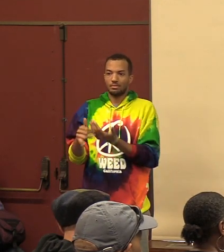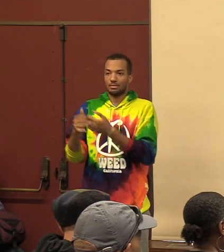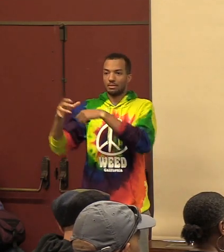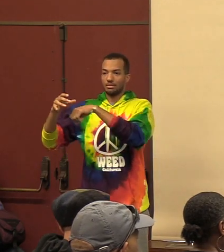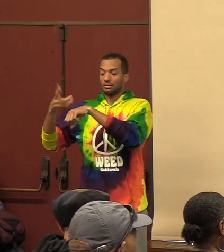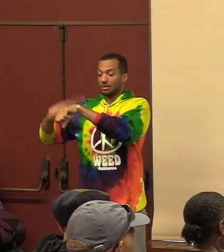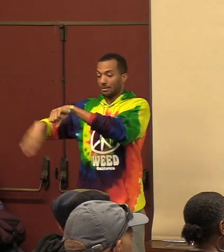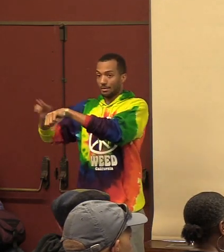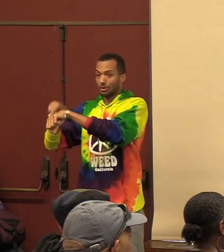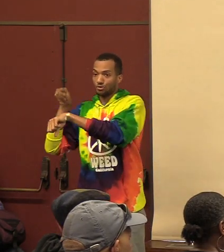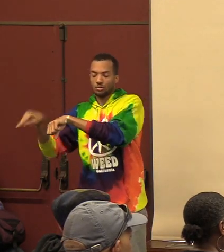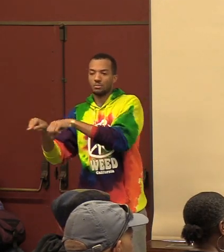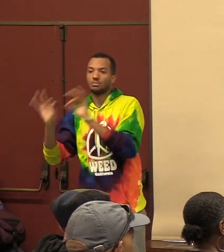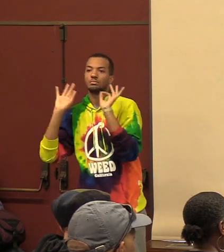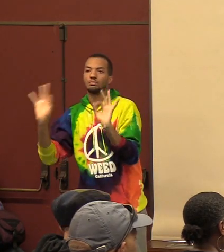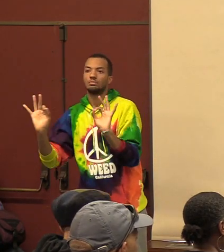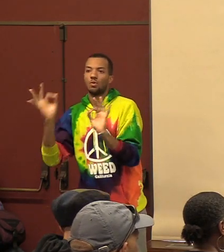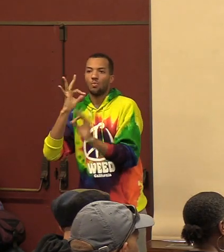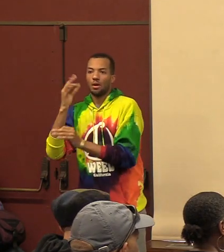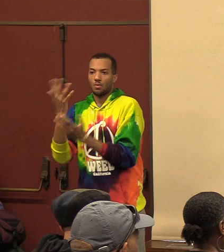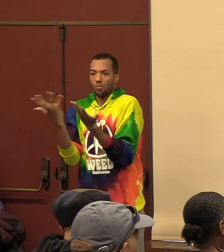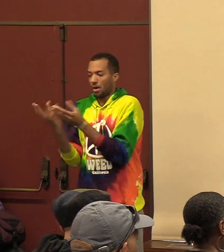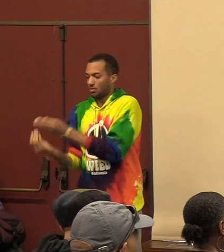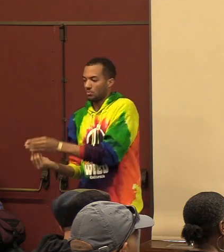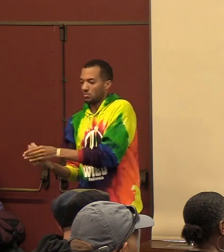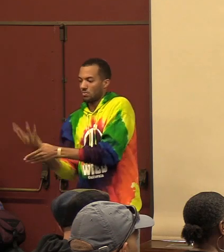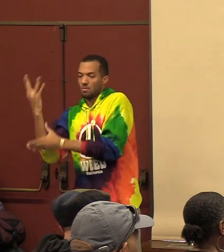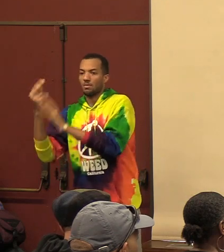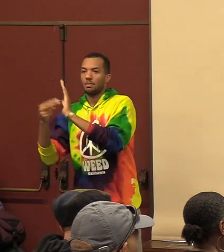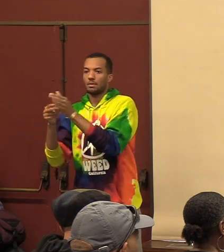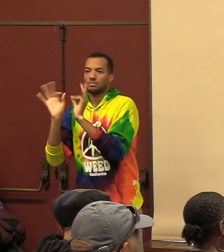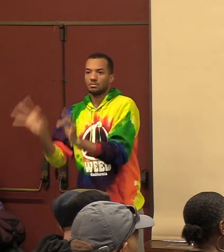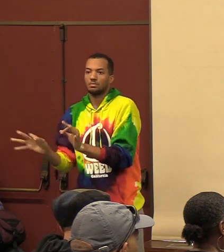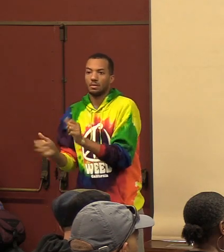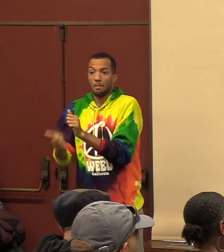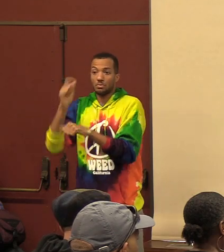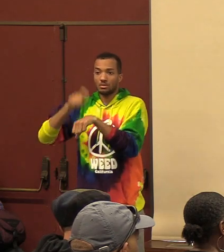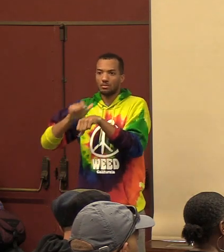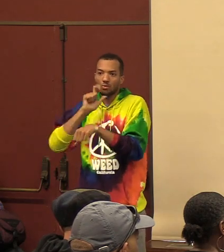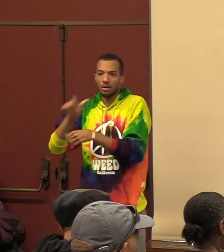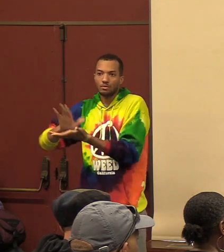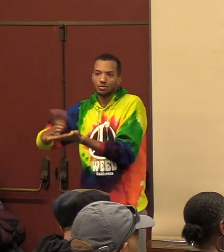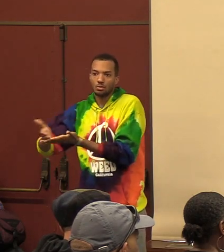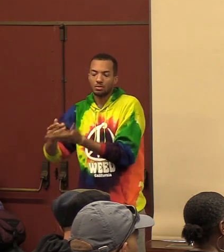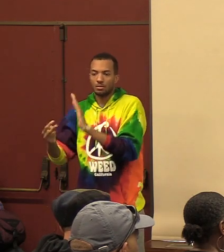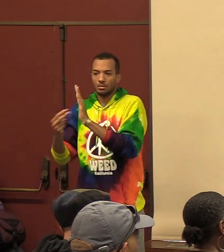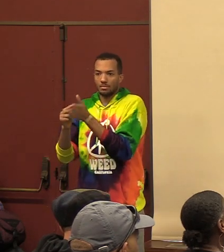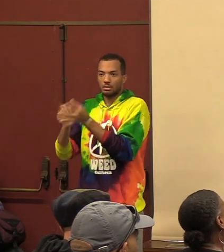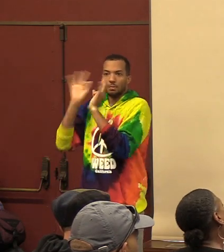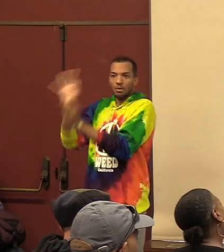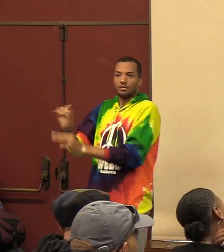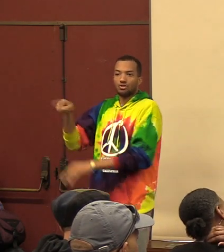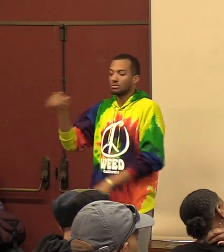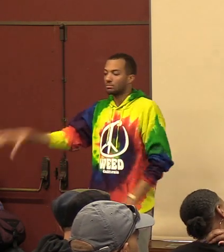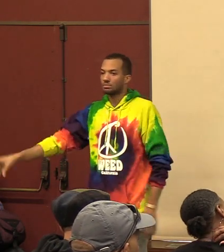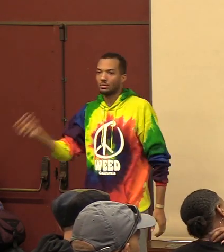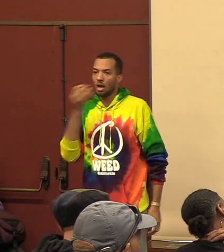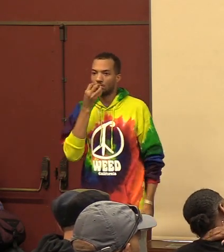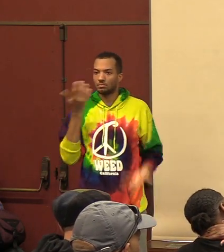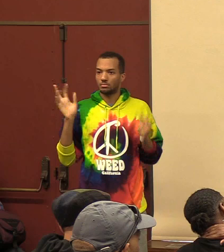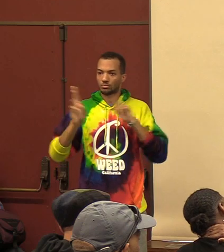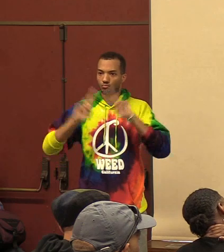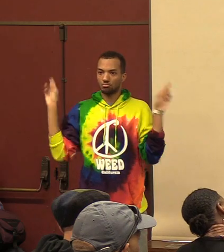us. It just grows right out the ground. And most of the times you don't even have to cook it. You just pick it and eat it.